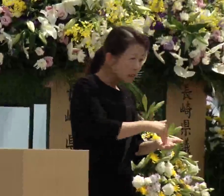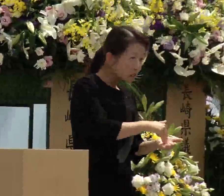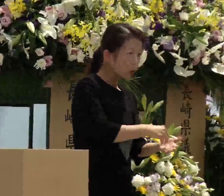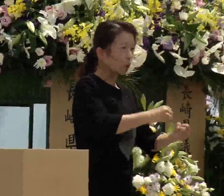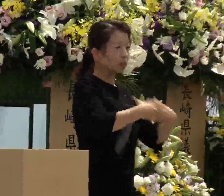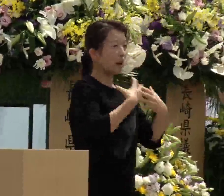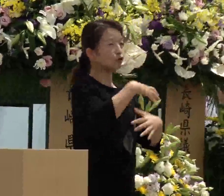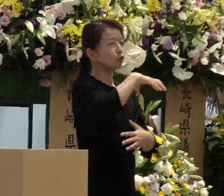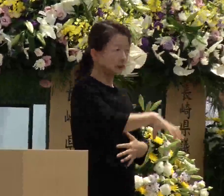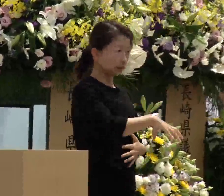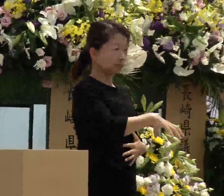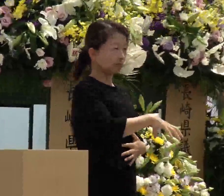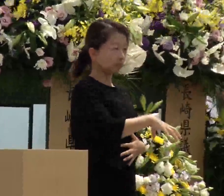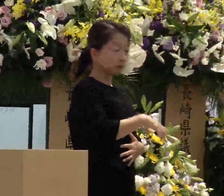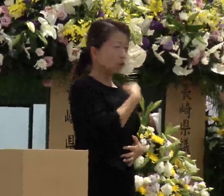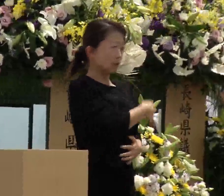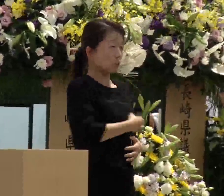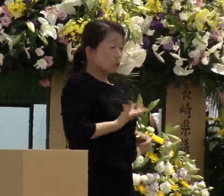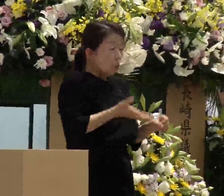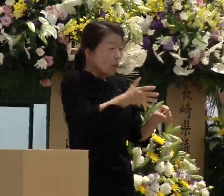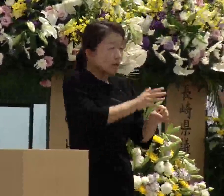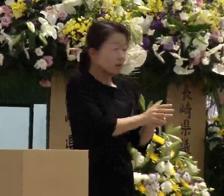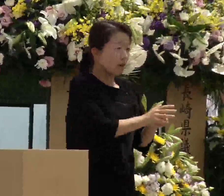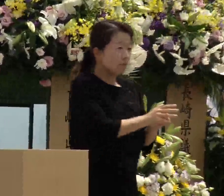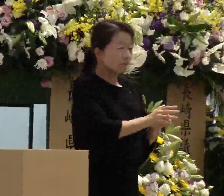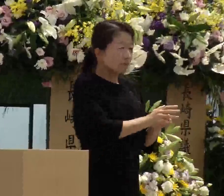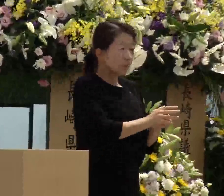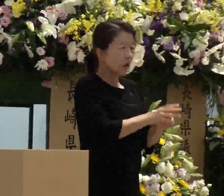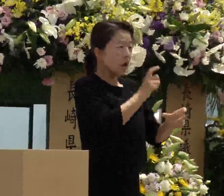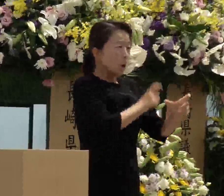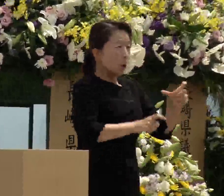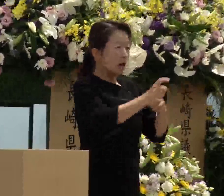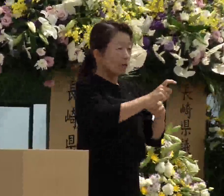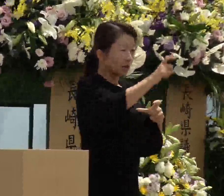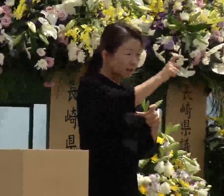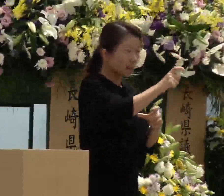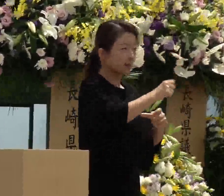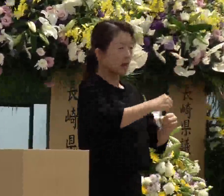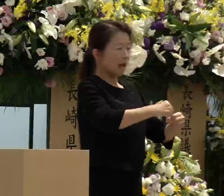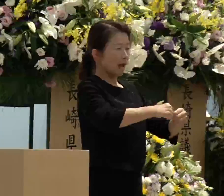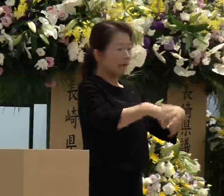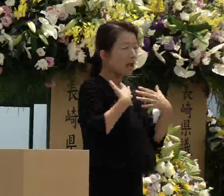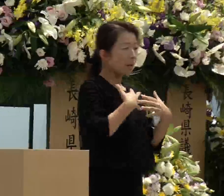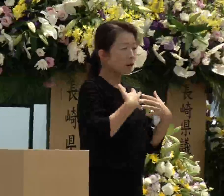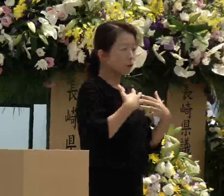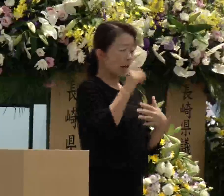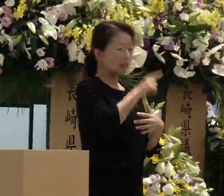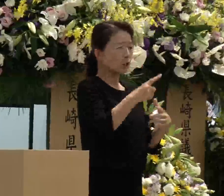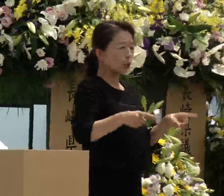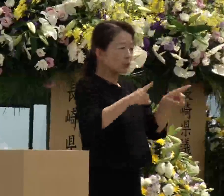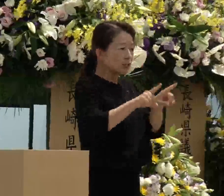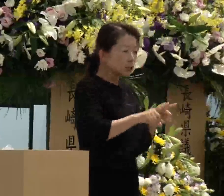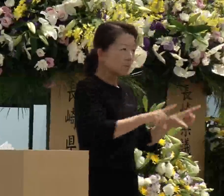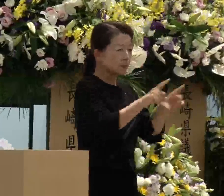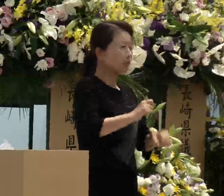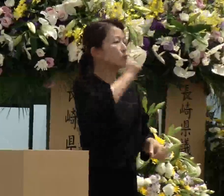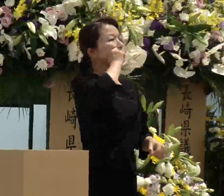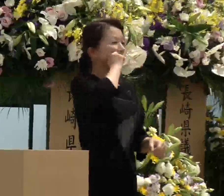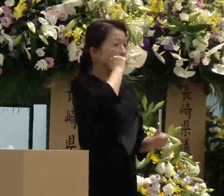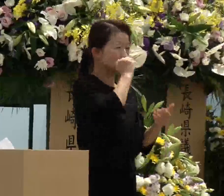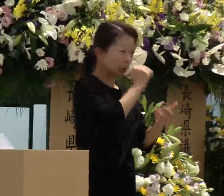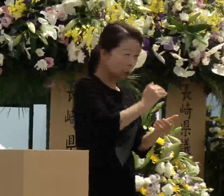With our wish to make Nagasaki the last place to suffer a nuclear attack in mind, we will convey to the people of the